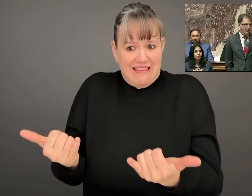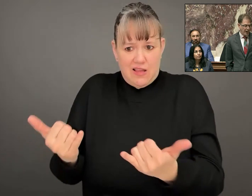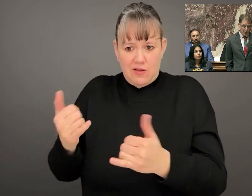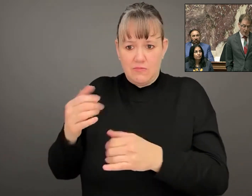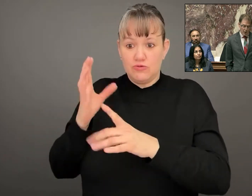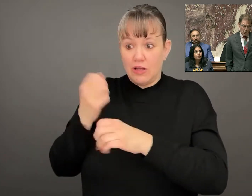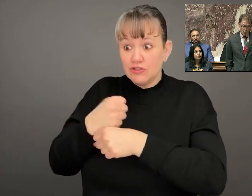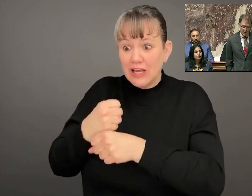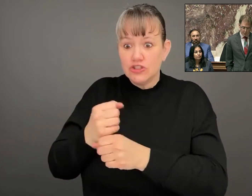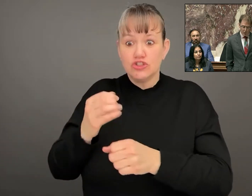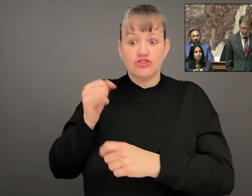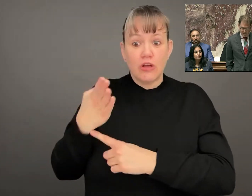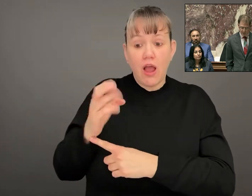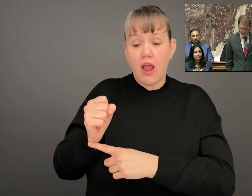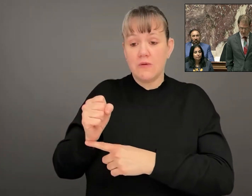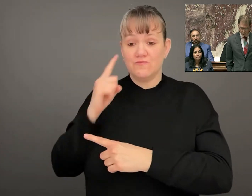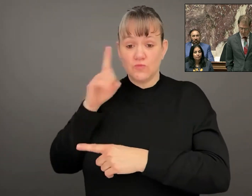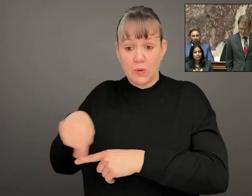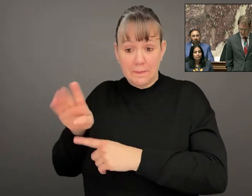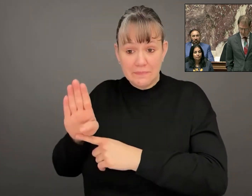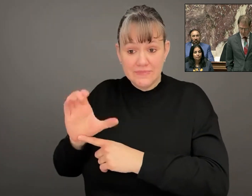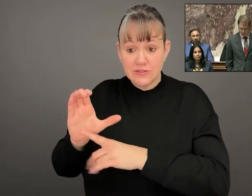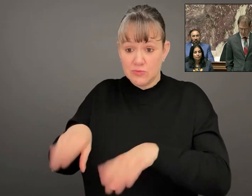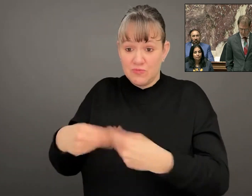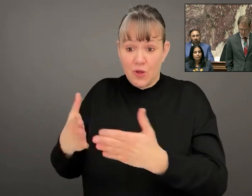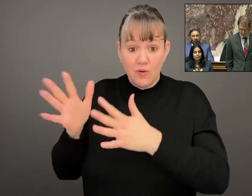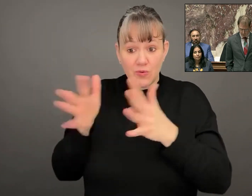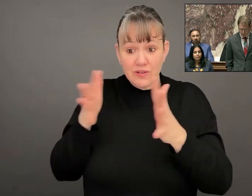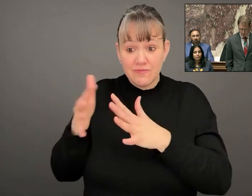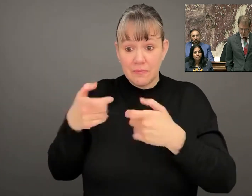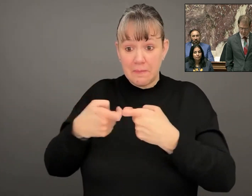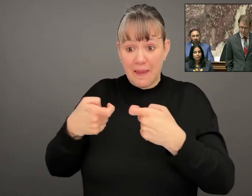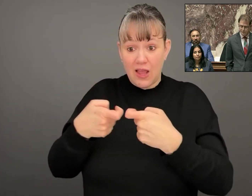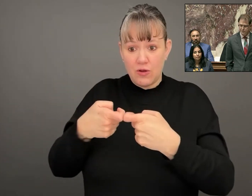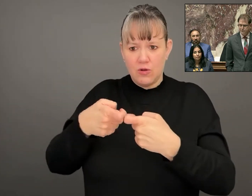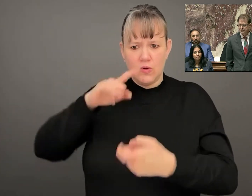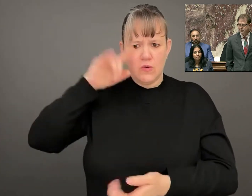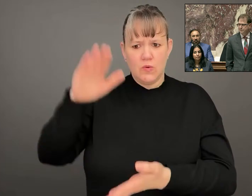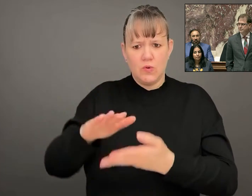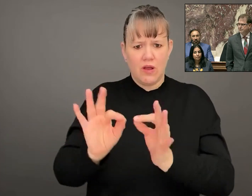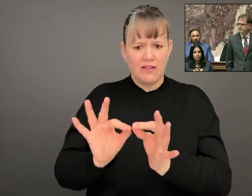low-cost wind power. We are moving ahead with these projects, Honourable Speaker.